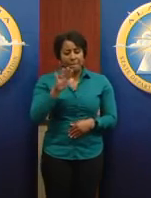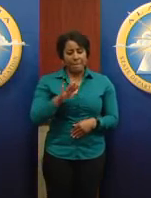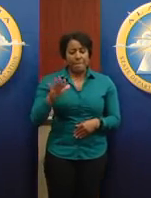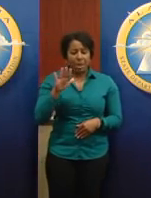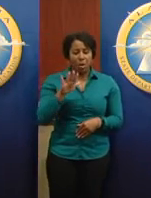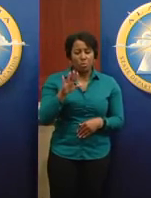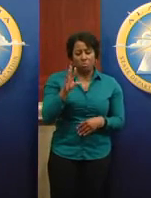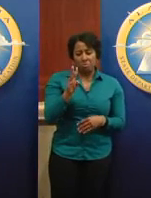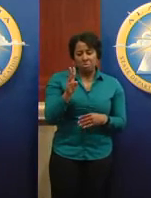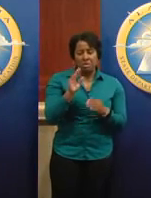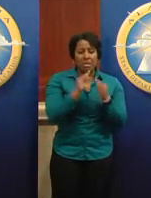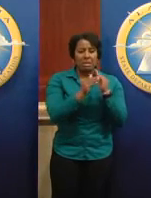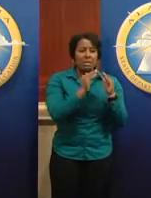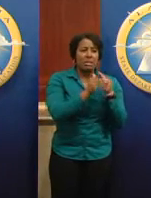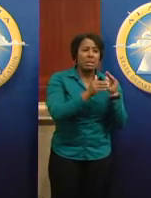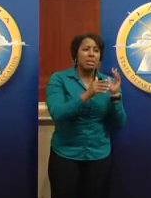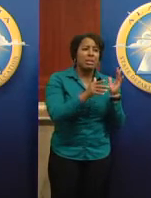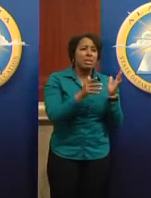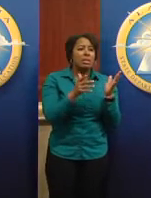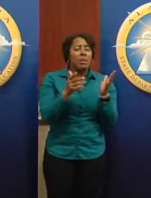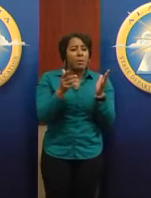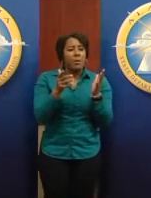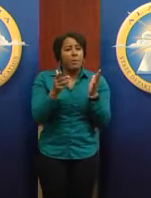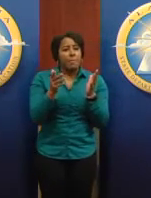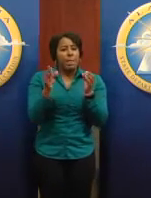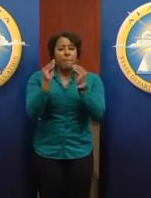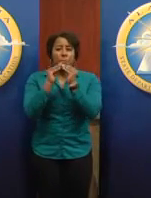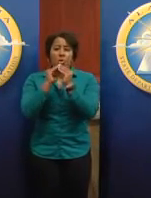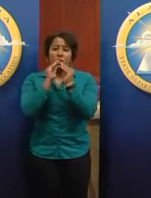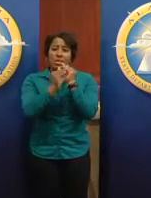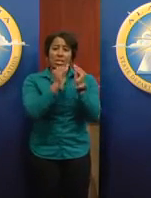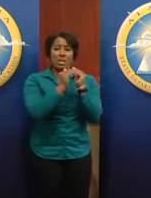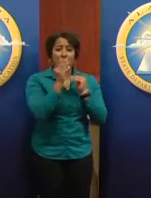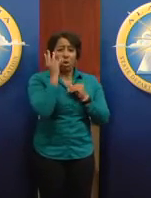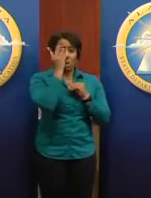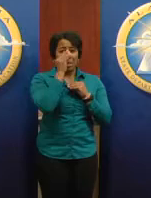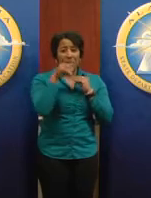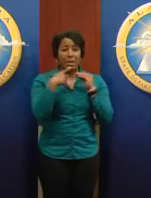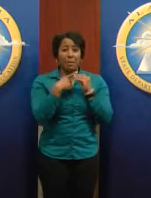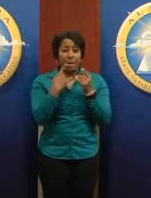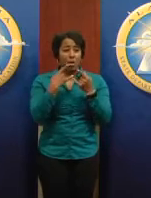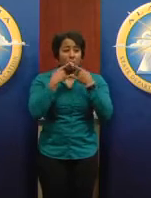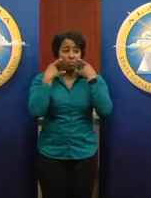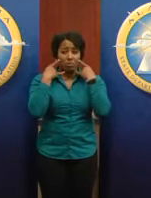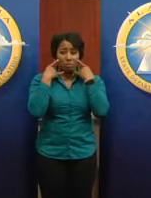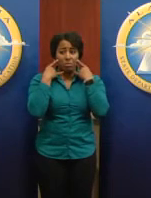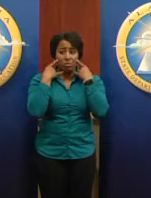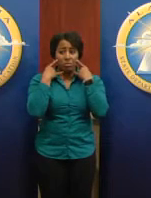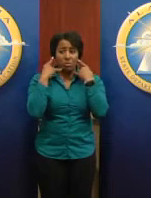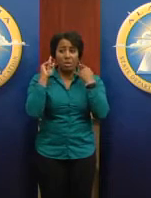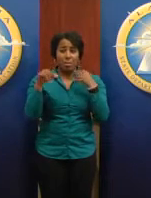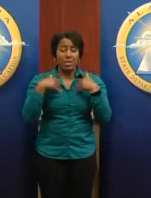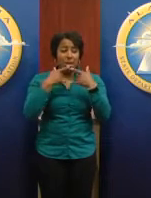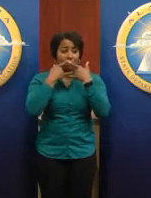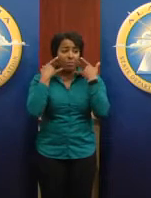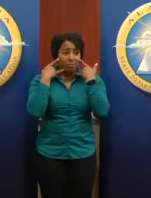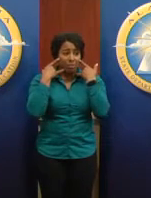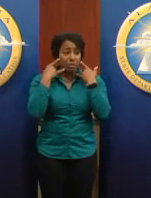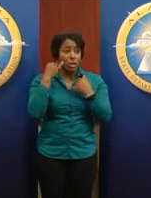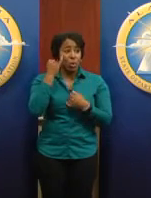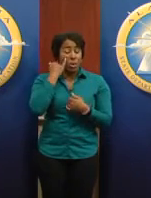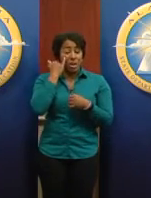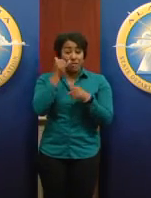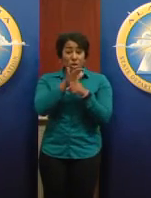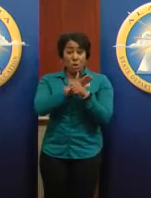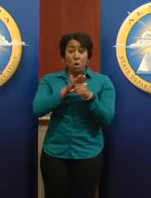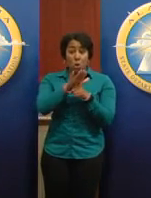talking before about a few more cities are considering passing ordinances for facial coverings. And so if they pass an ordinance and